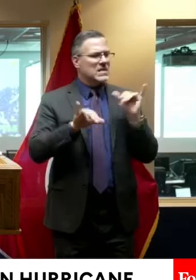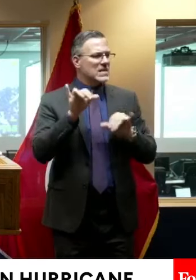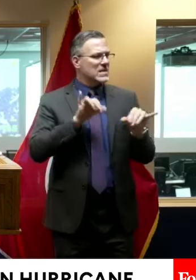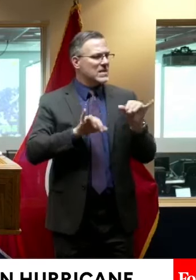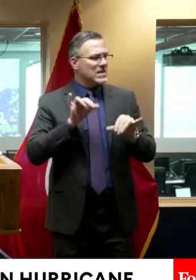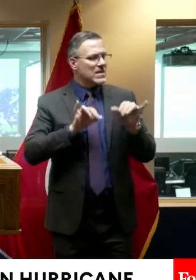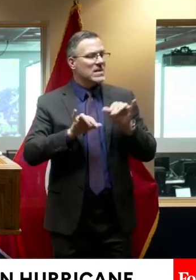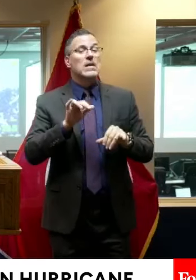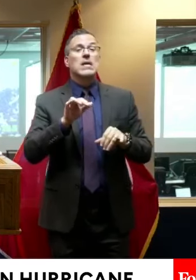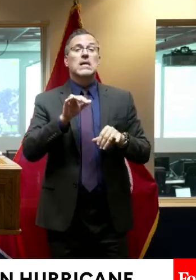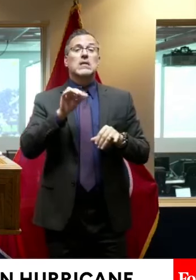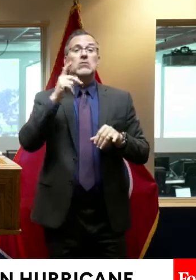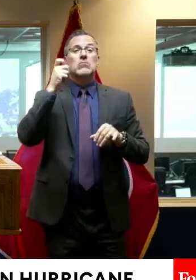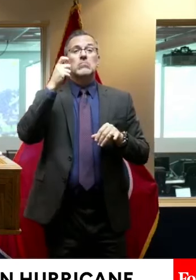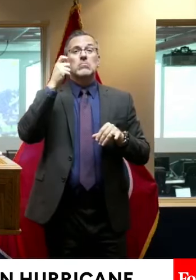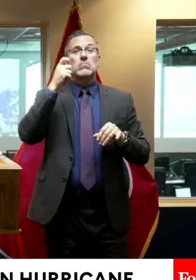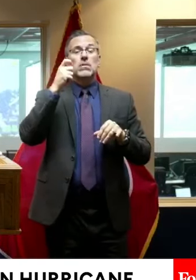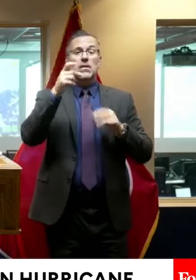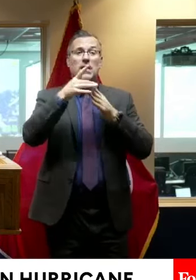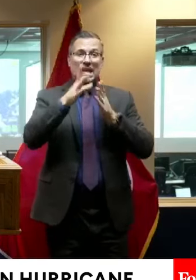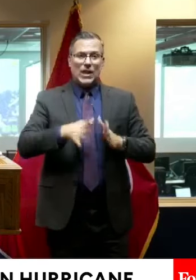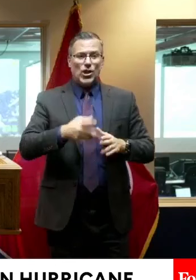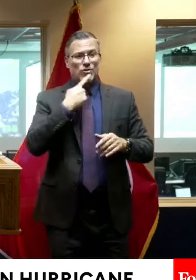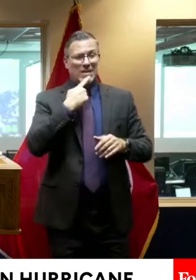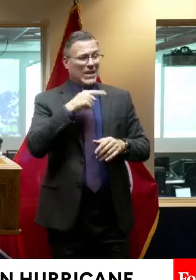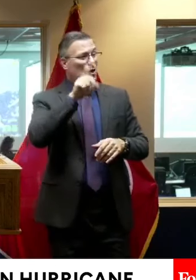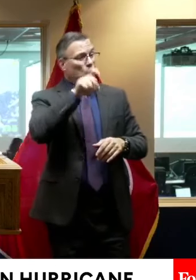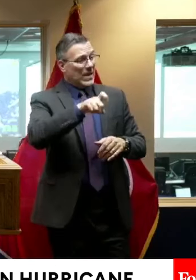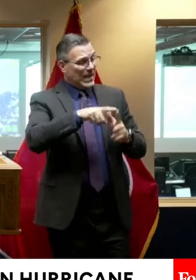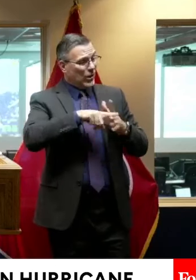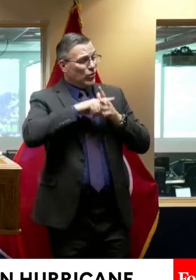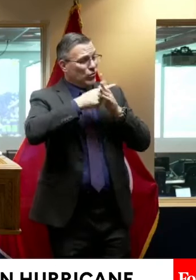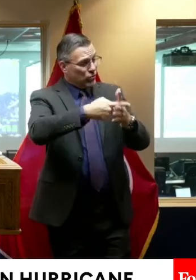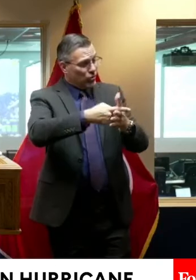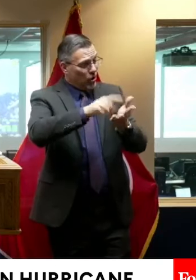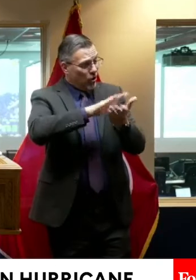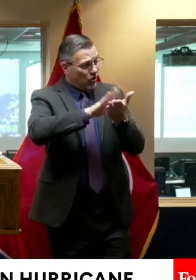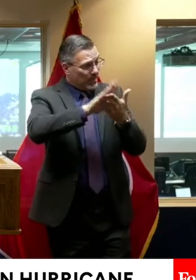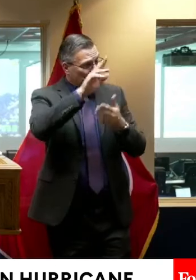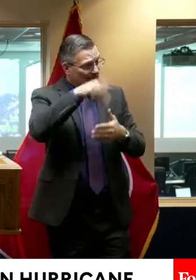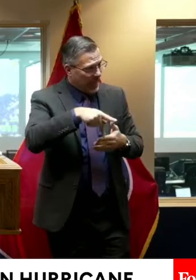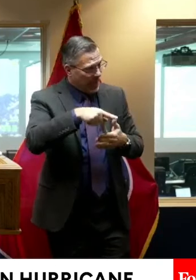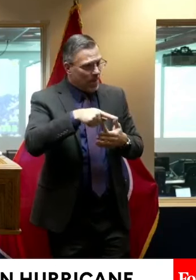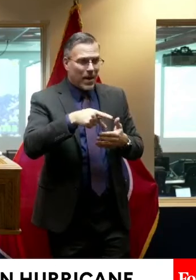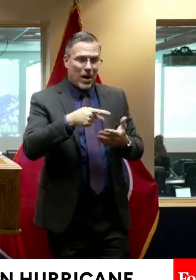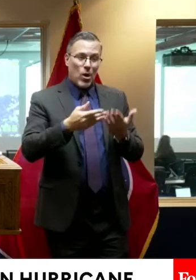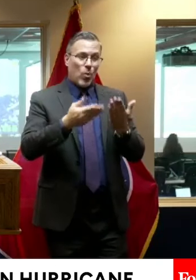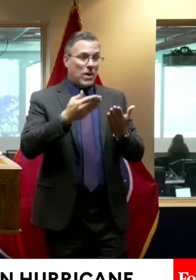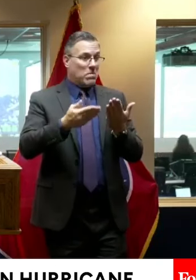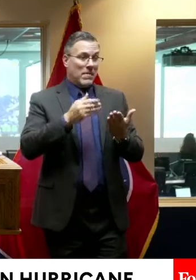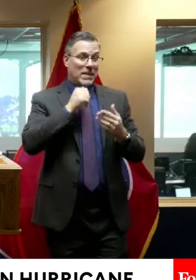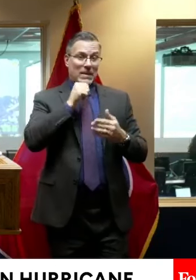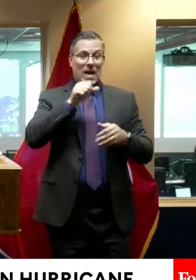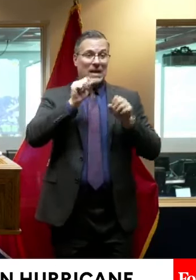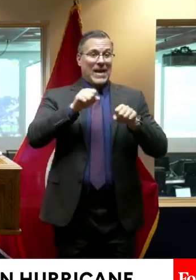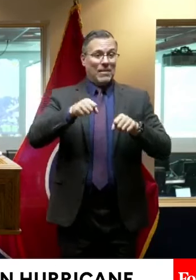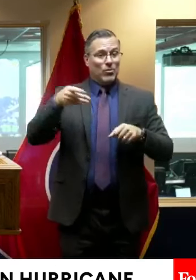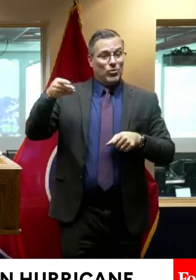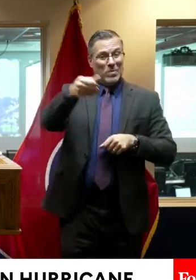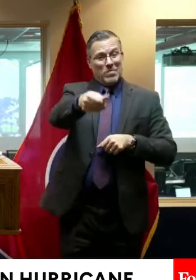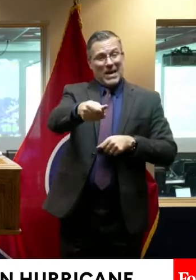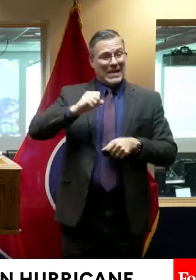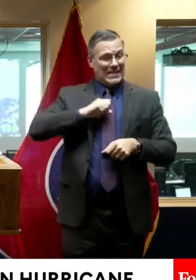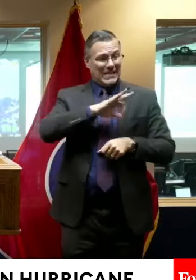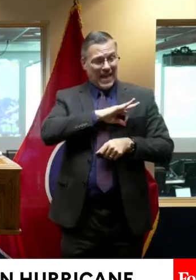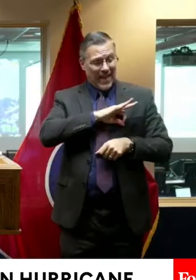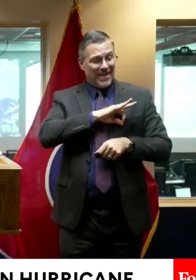start spending money to clean this up, but we may not be able to make payroll if we have to spend the money on cleanup. It's a very poor county. So